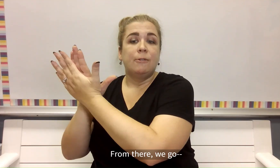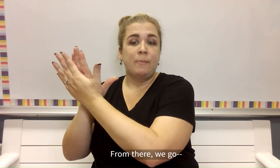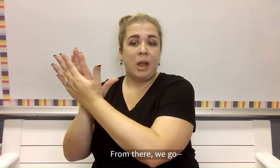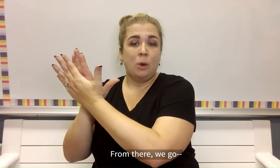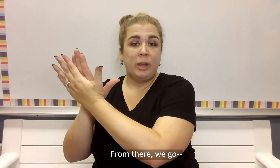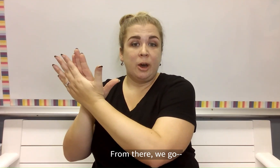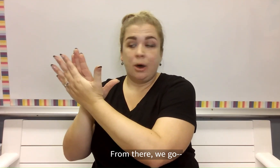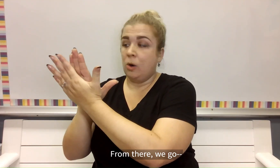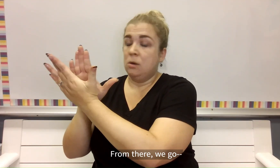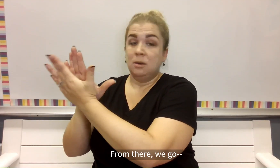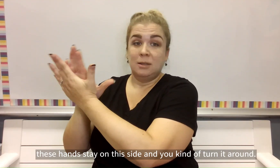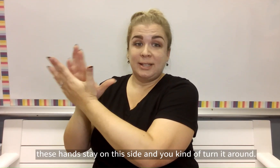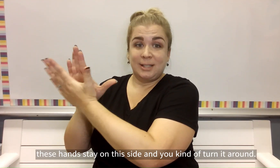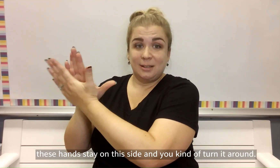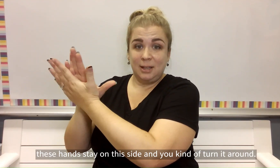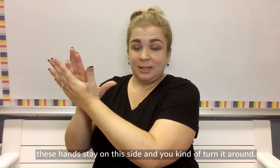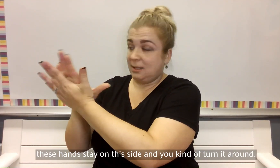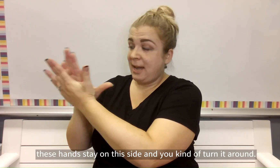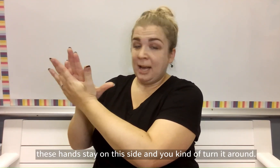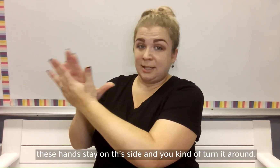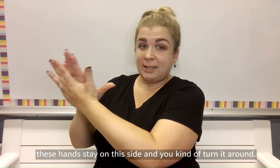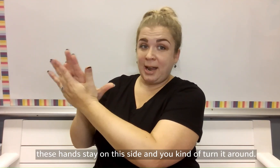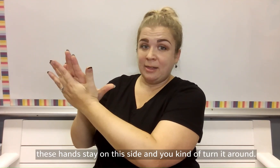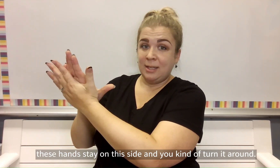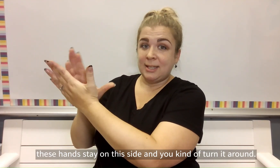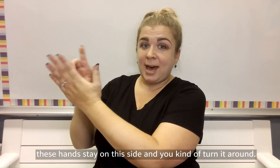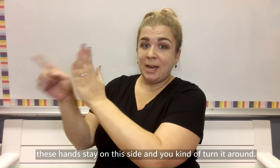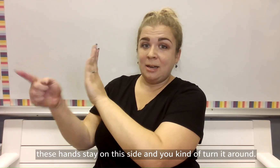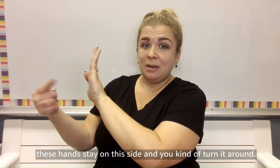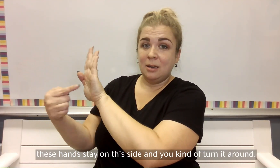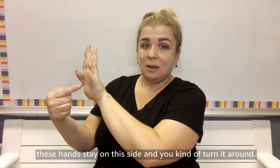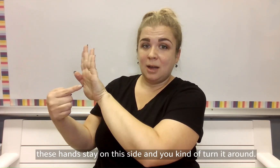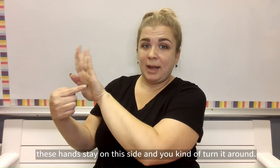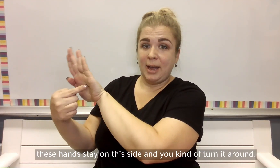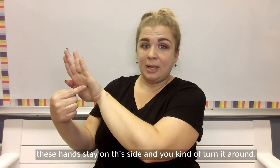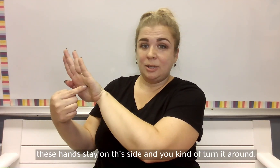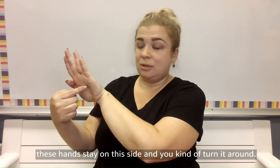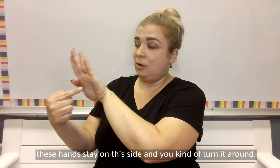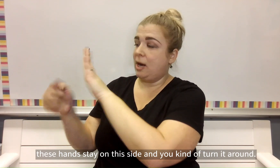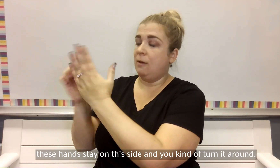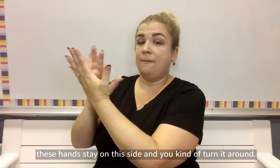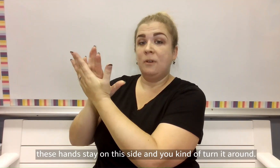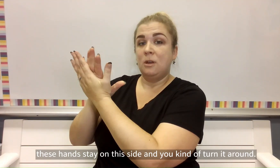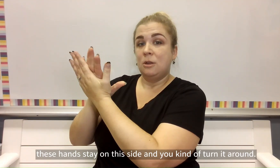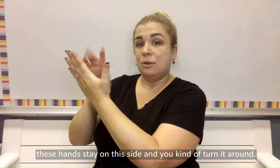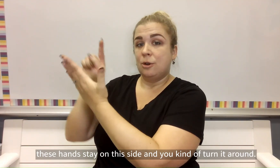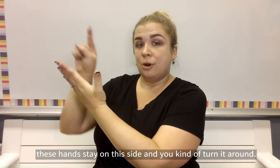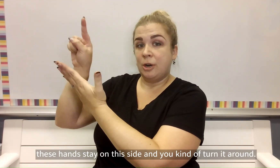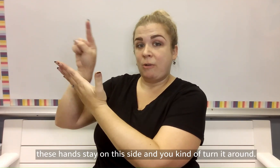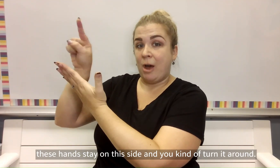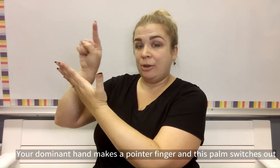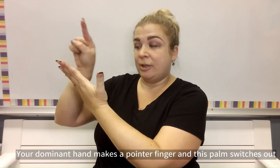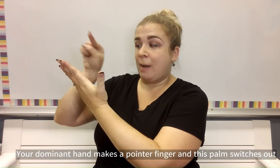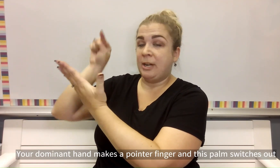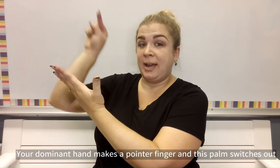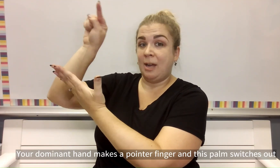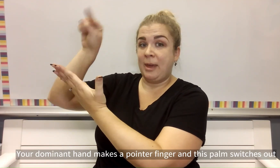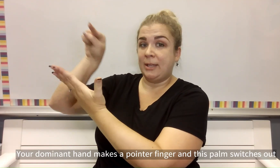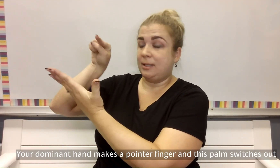From there we go, these hands stay on this side, and you kind of turn it around. Your dominant hand makes